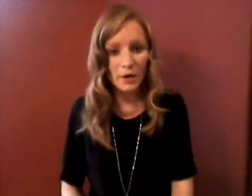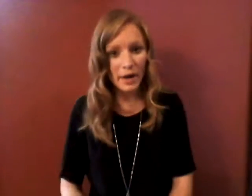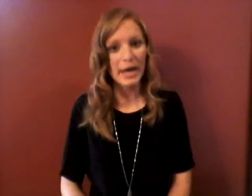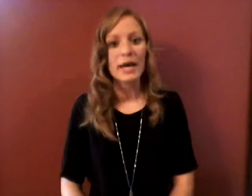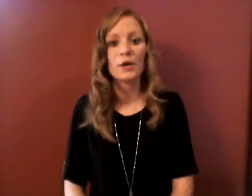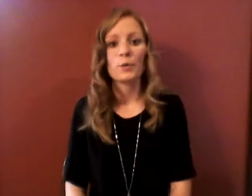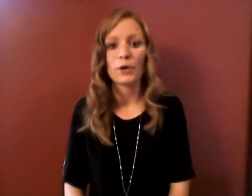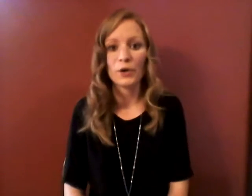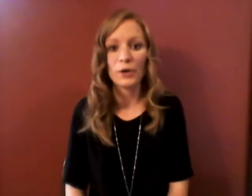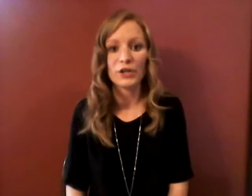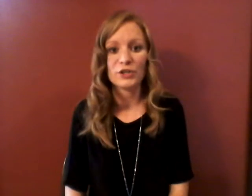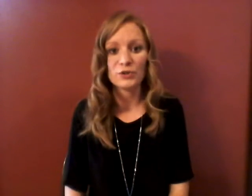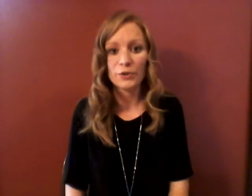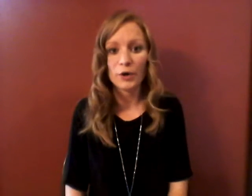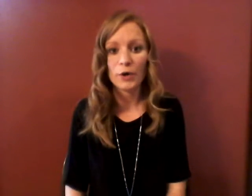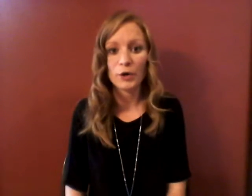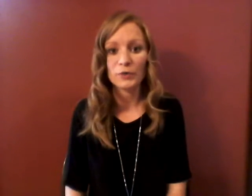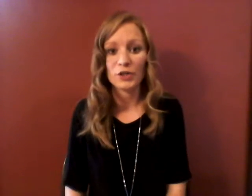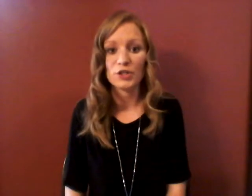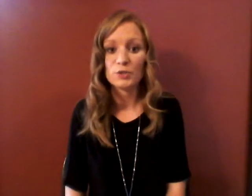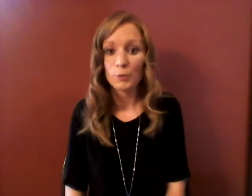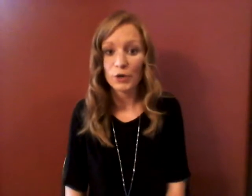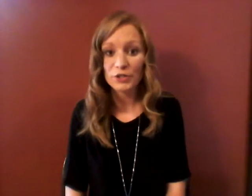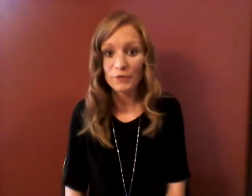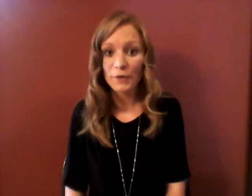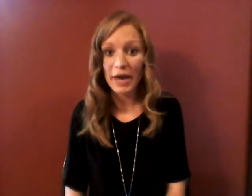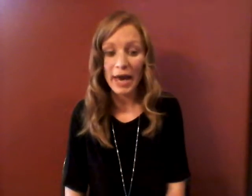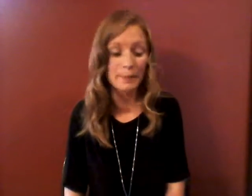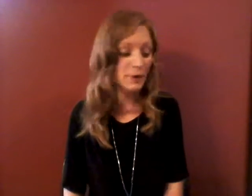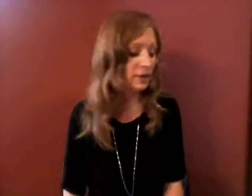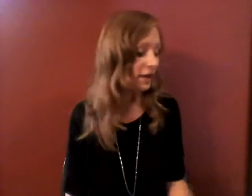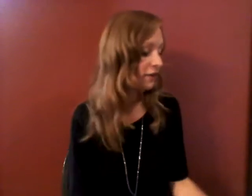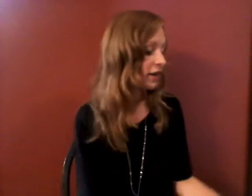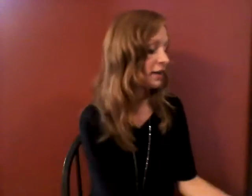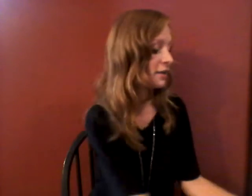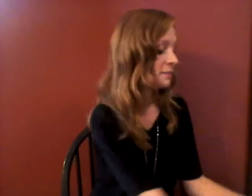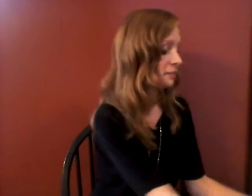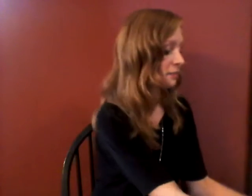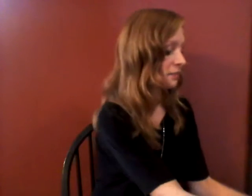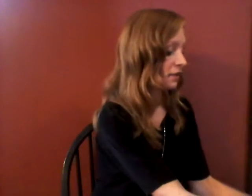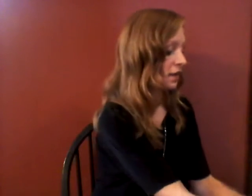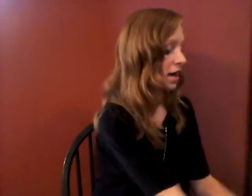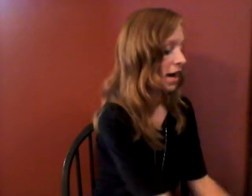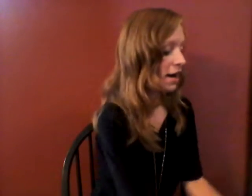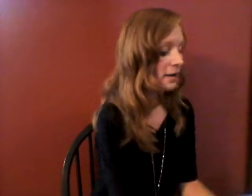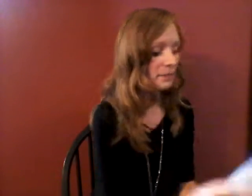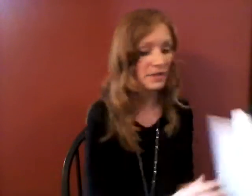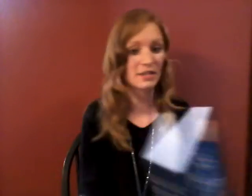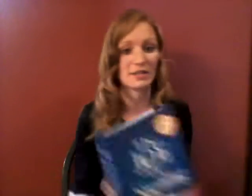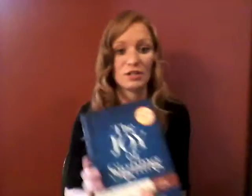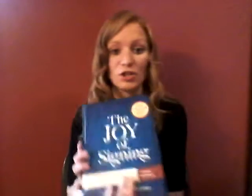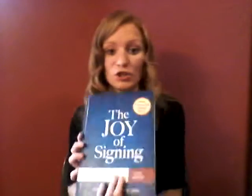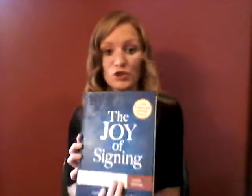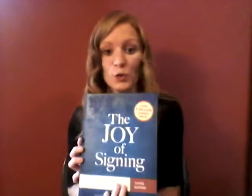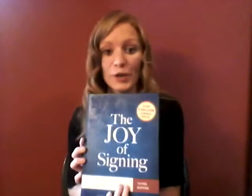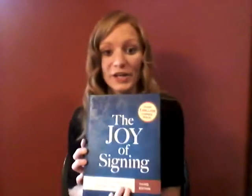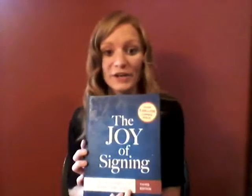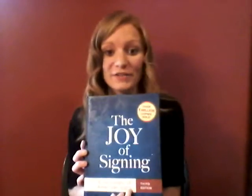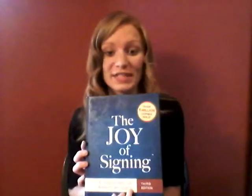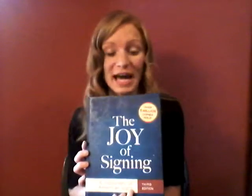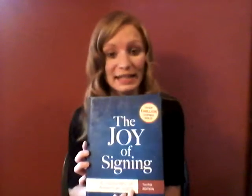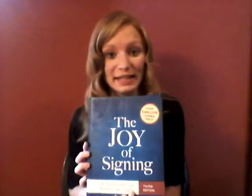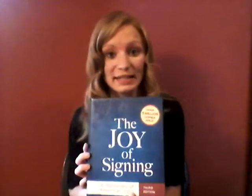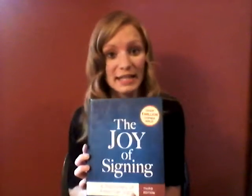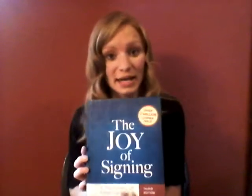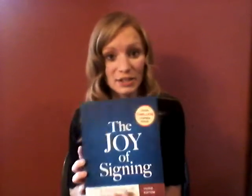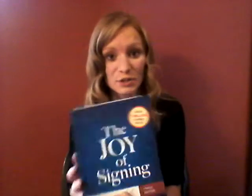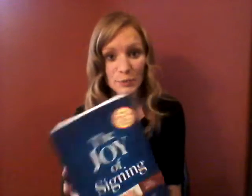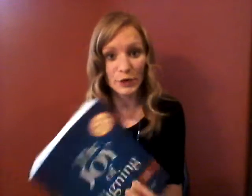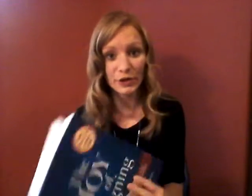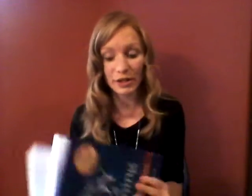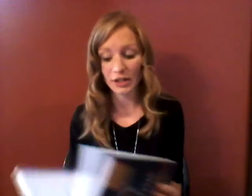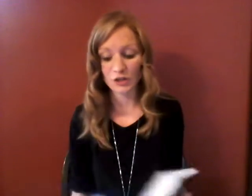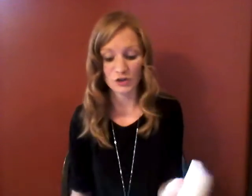Okay, we're going to go over sports vocabulary. This is in your Joy of Signing textbook,